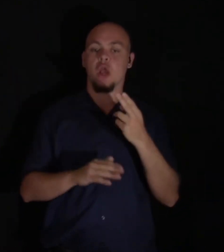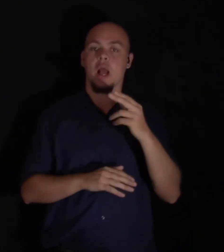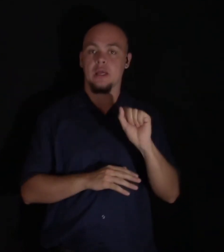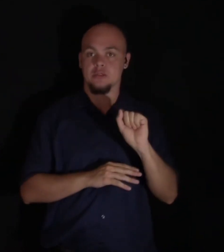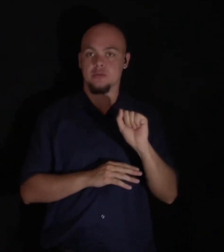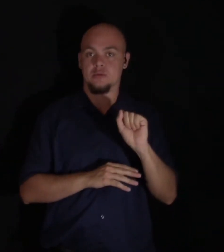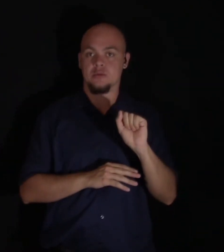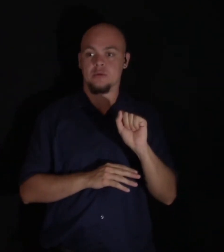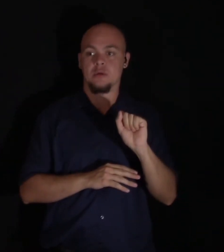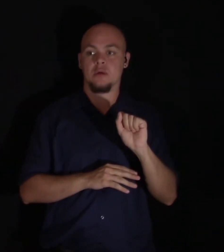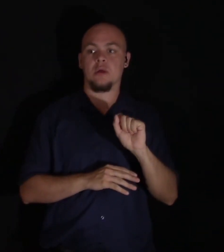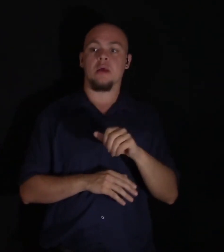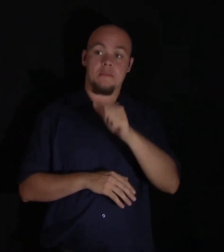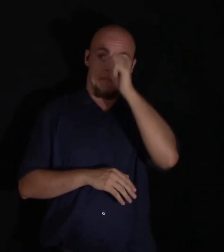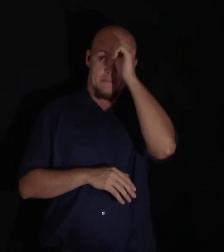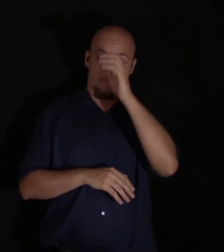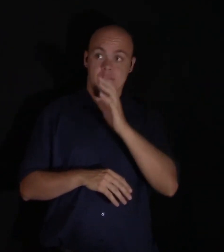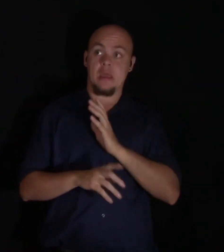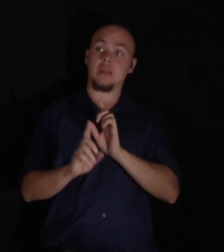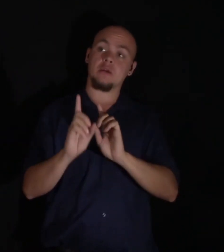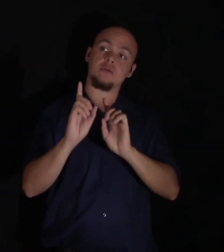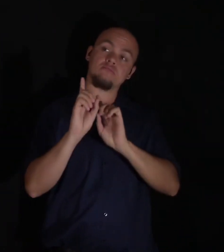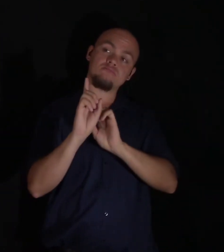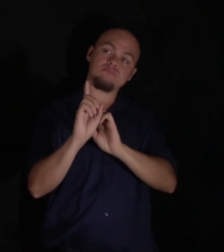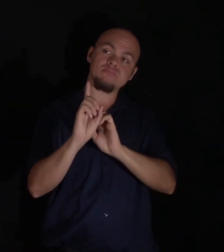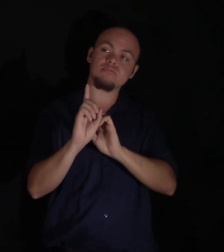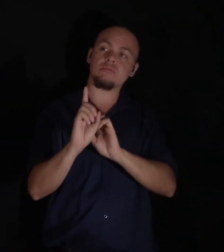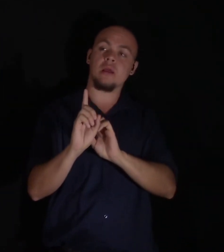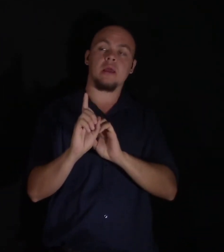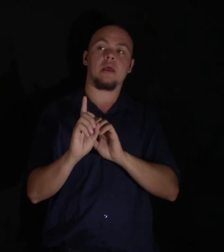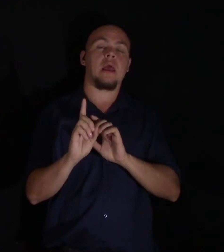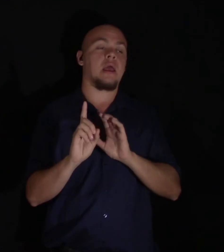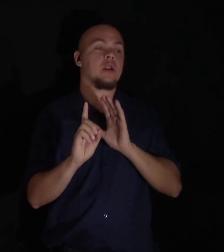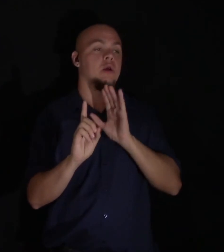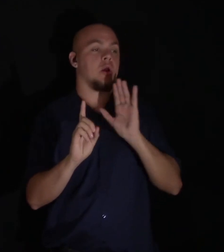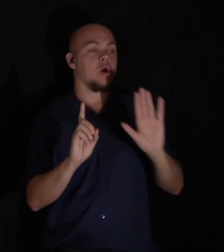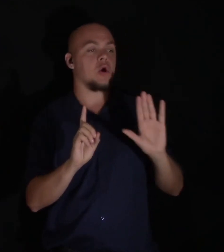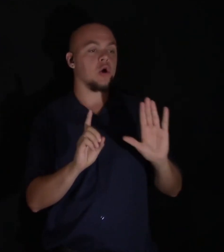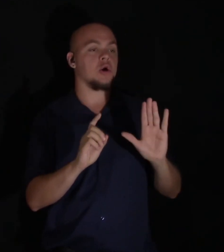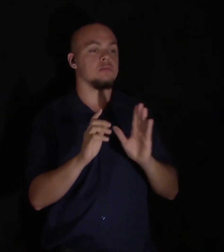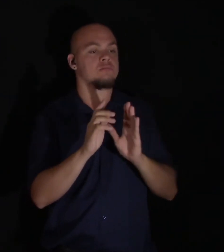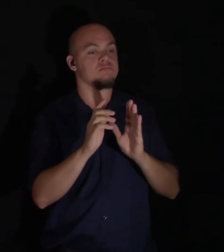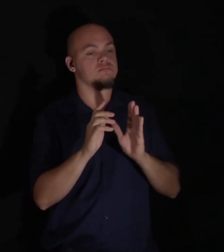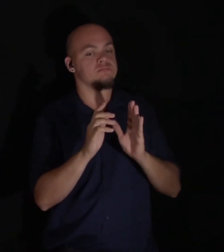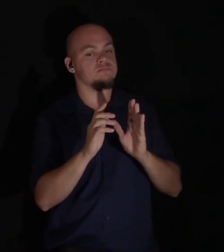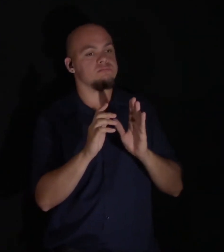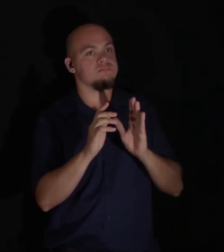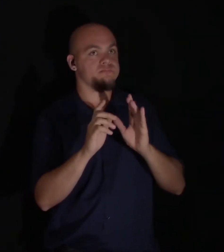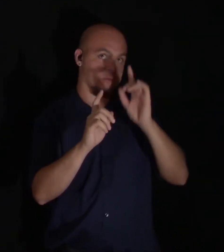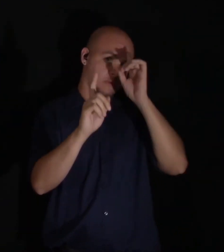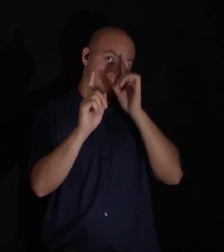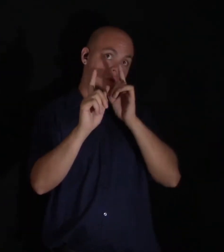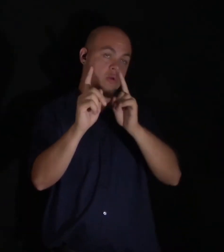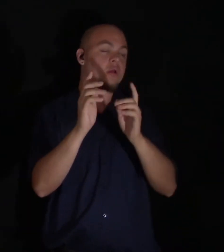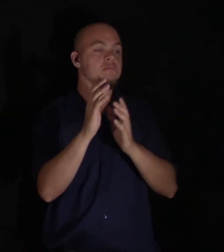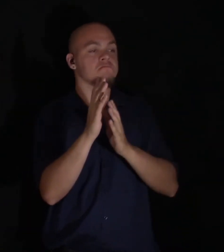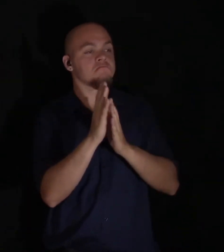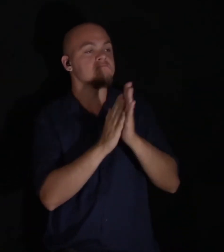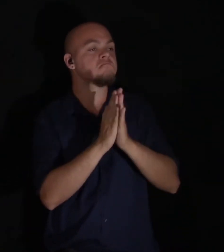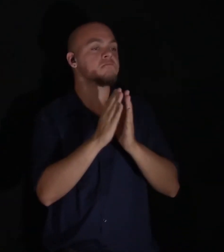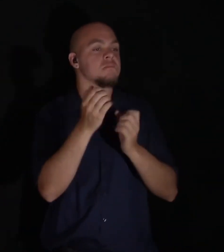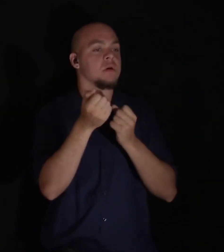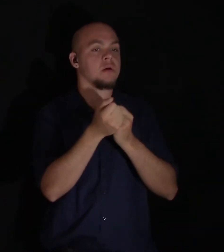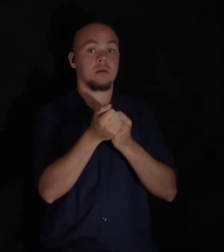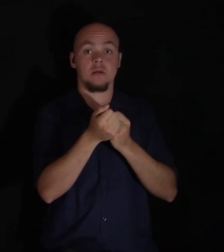who had mentored her and believed in her promise. After some catch-up conversation,